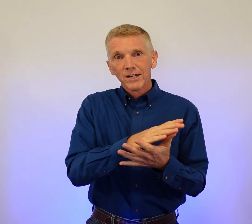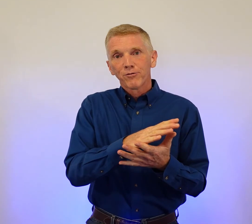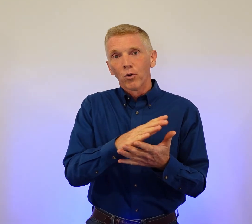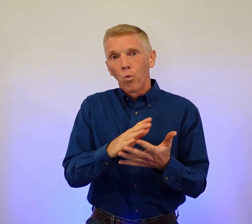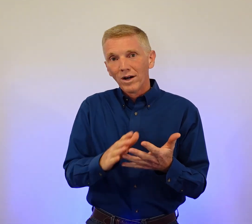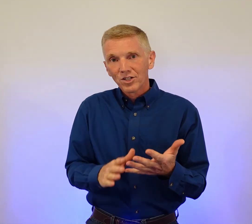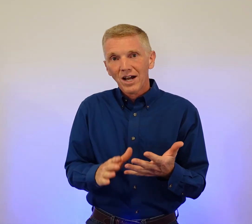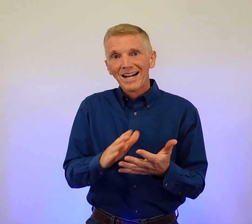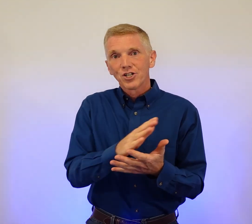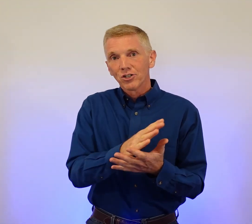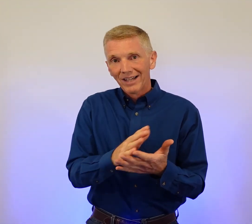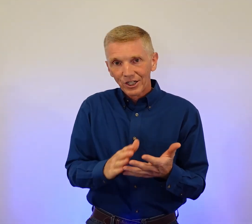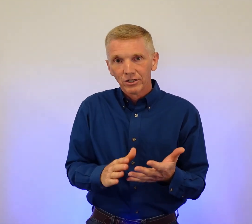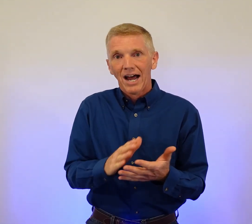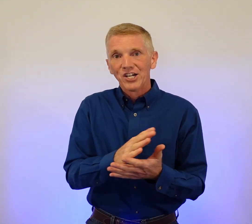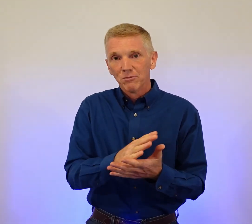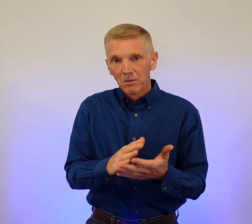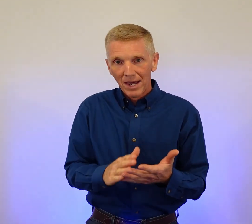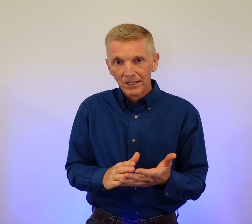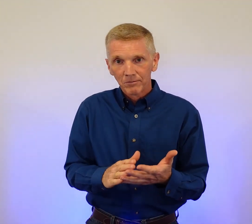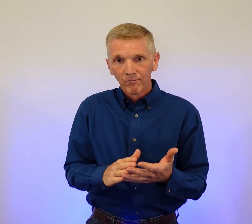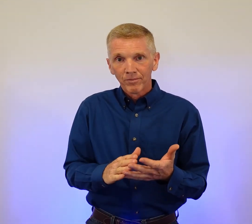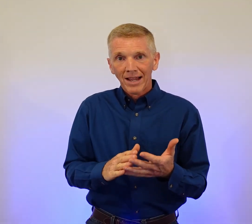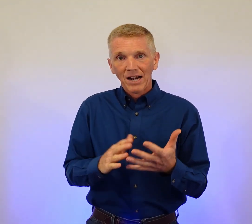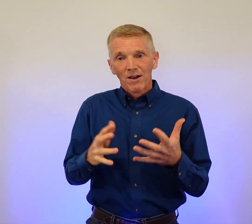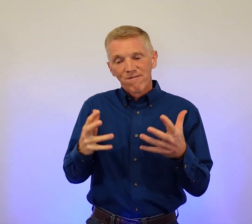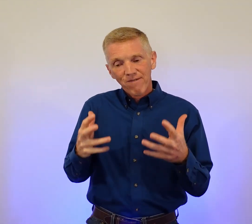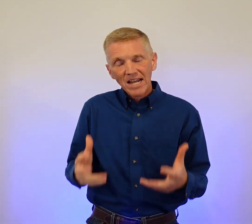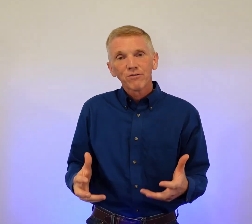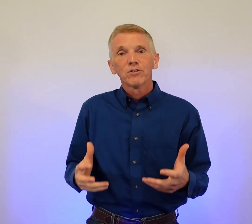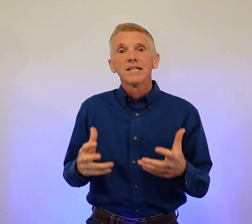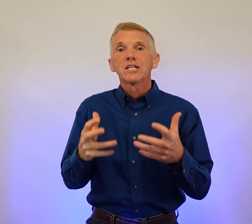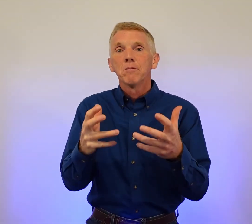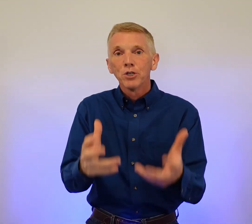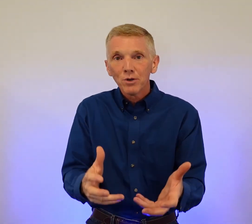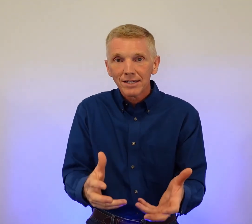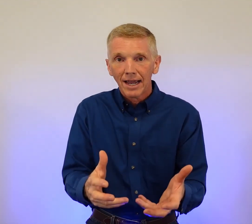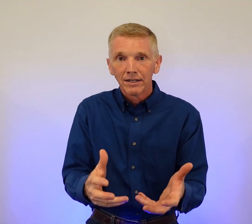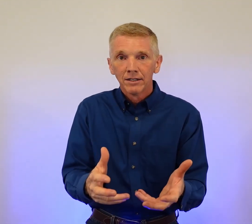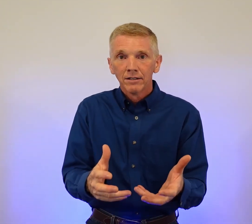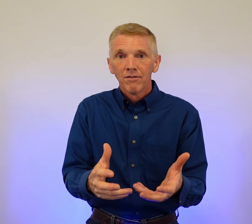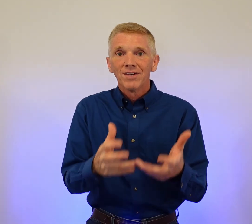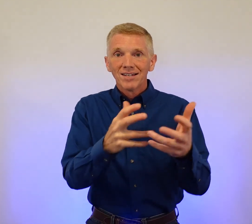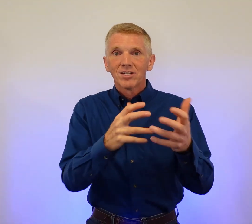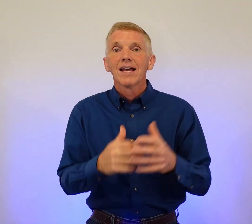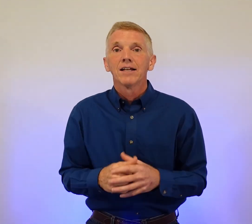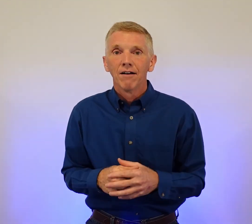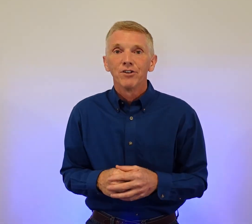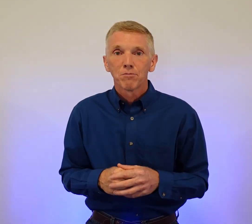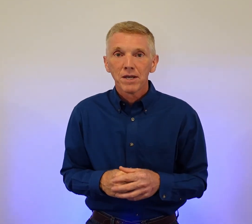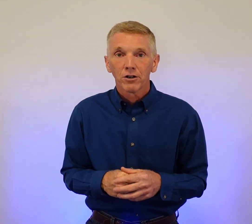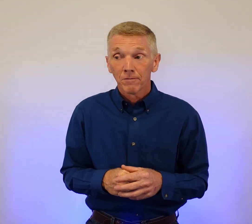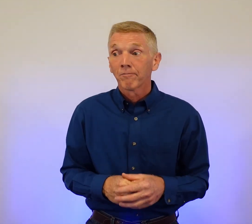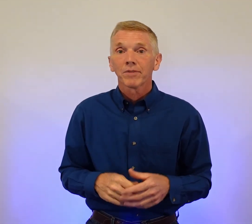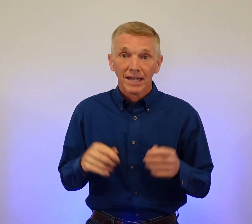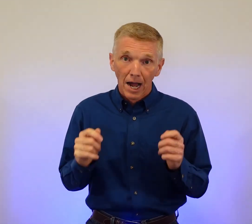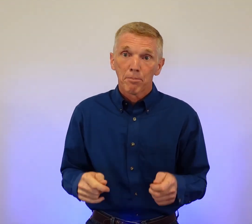for what sign selection I should be making. How do I faithfully communicate the intent of the speaker? And I'm